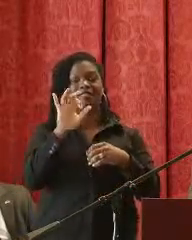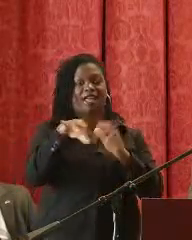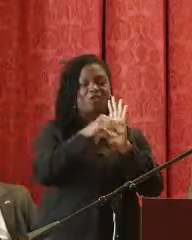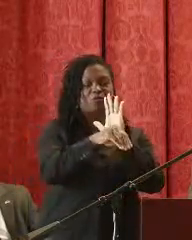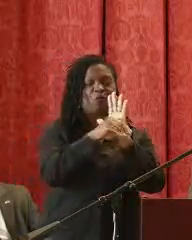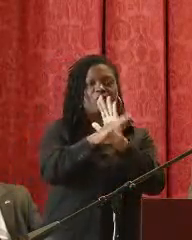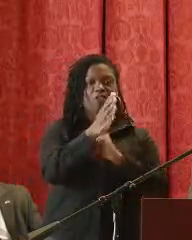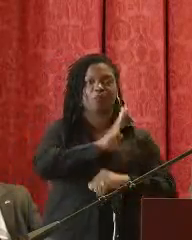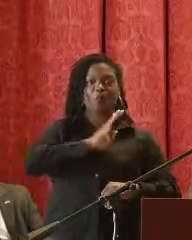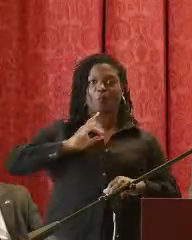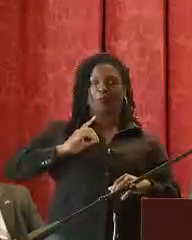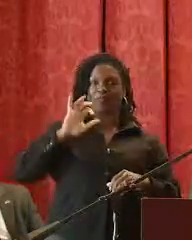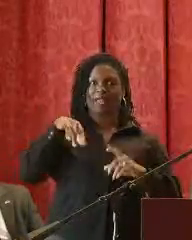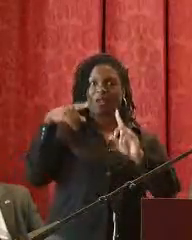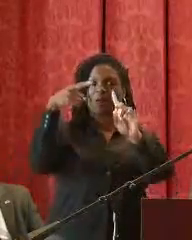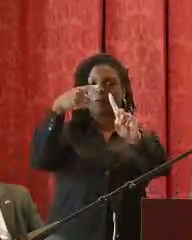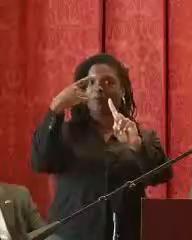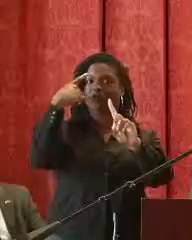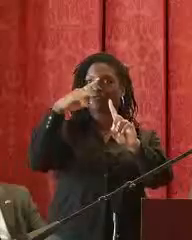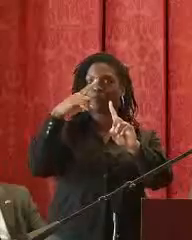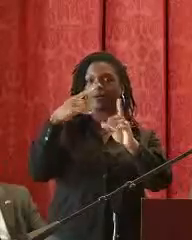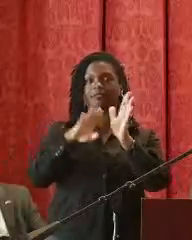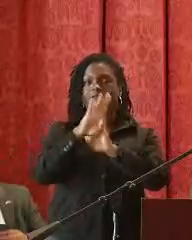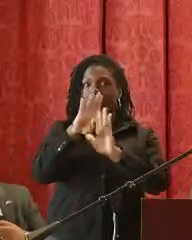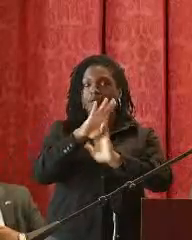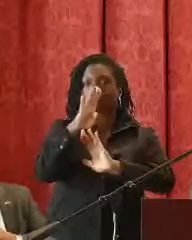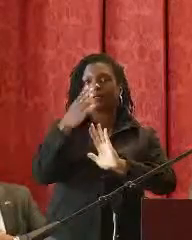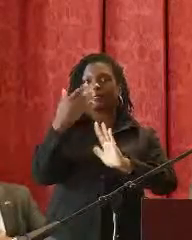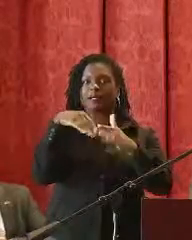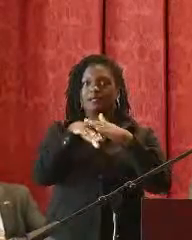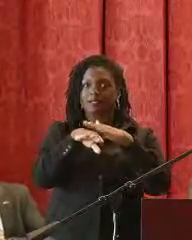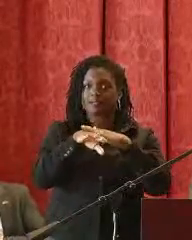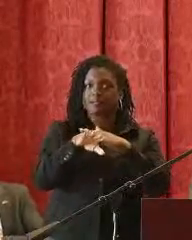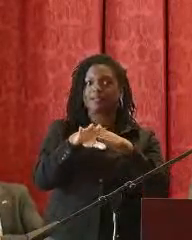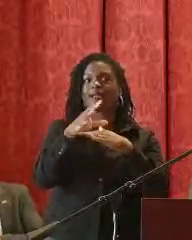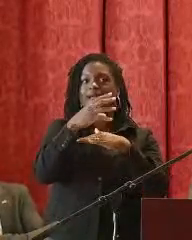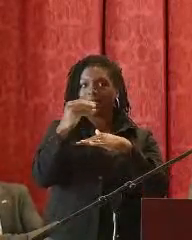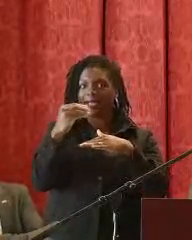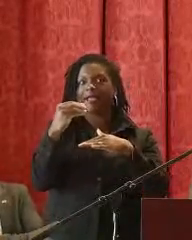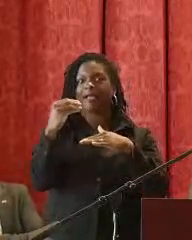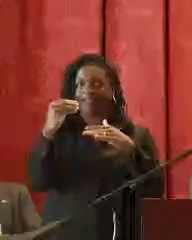with the goal of developing an accessible and adequate,